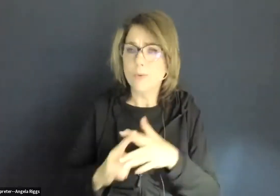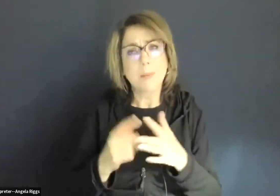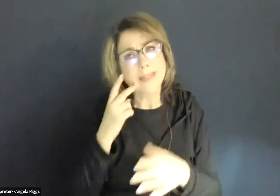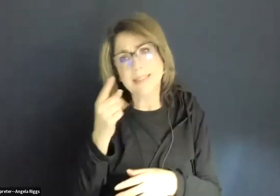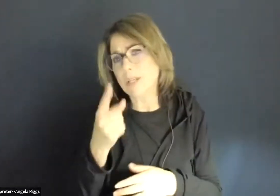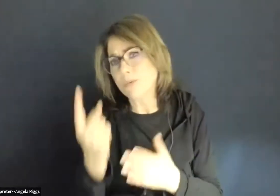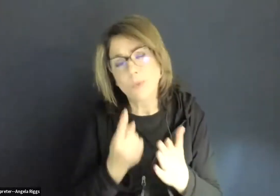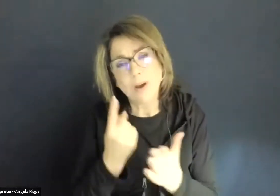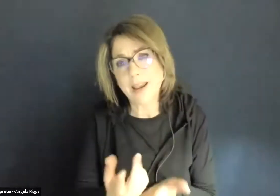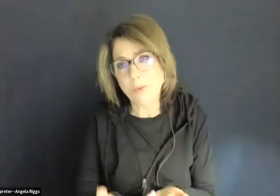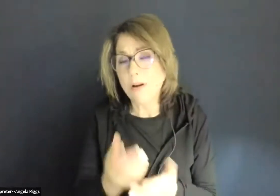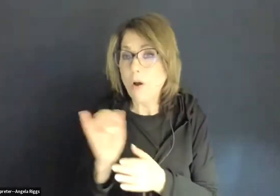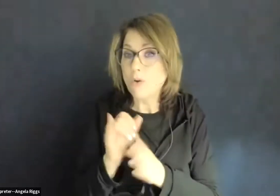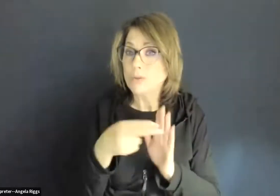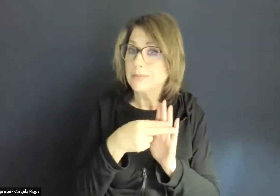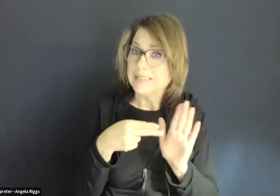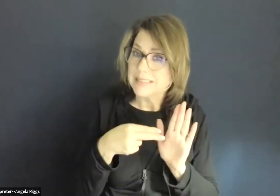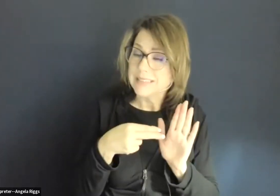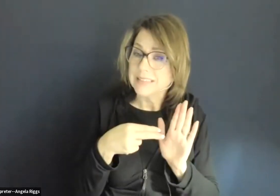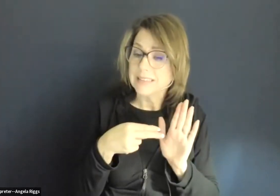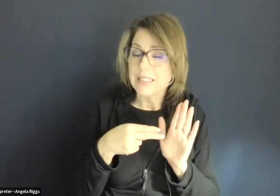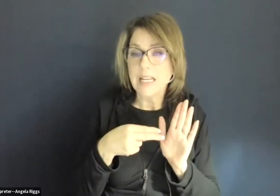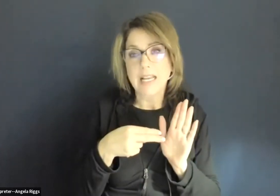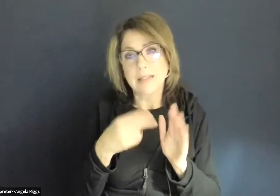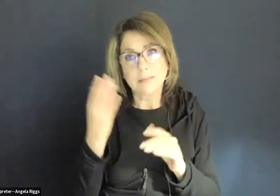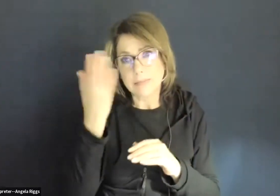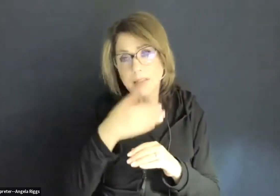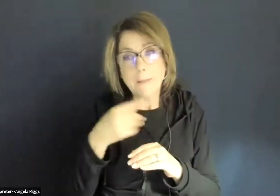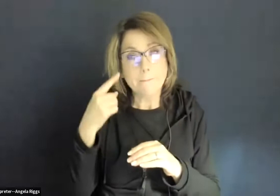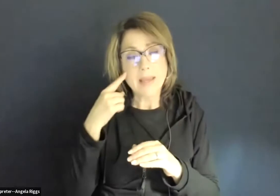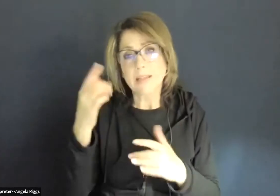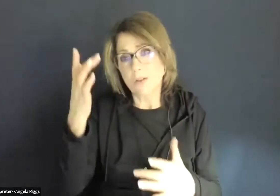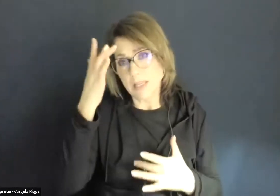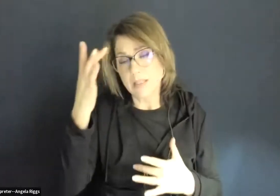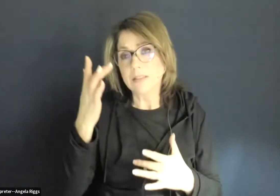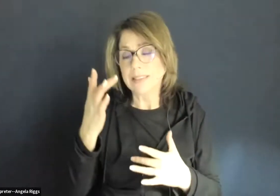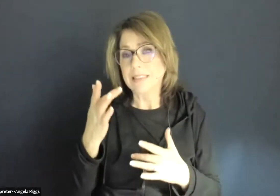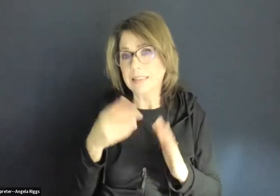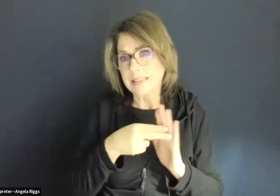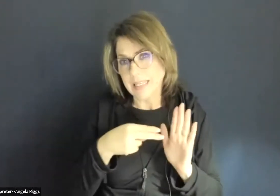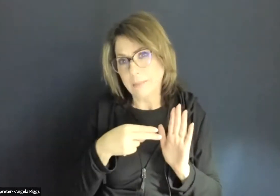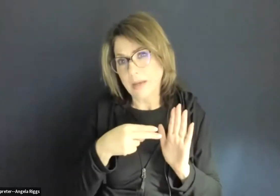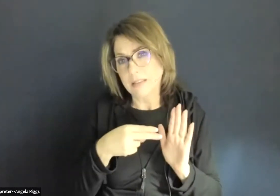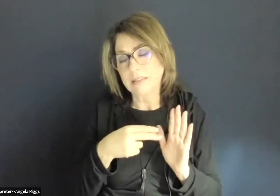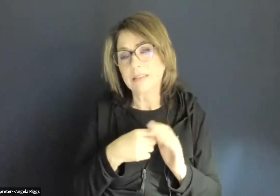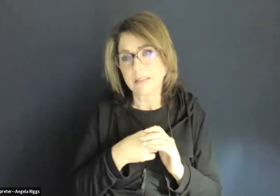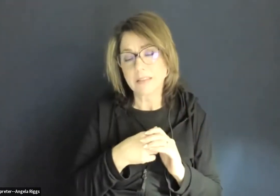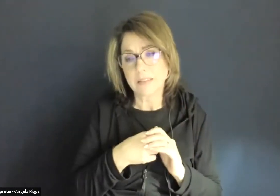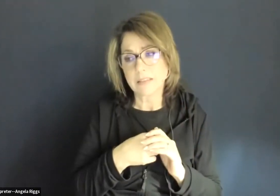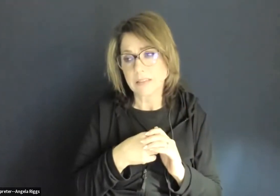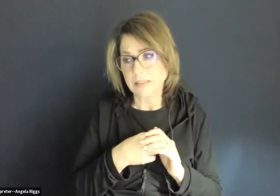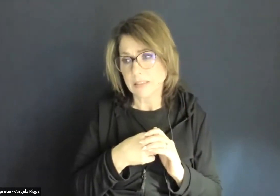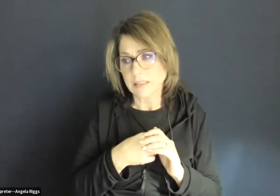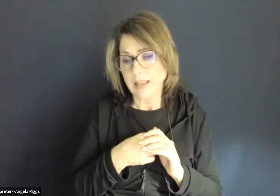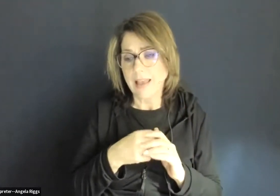also still the stigma. It's kind of invisible, the mental illness stigma. That's